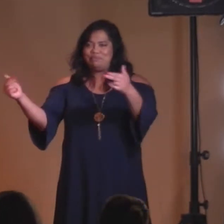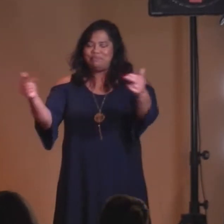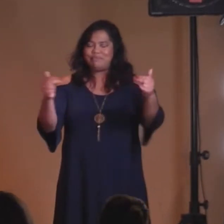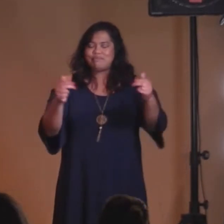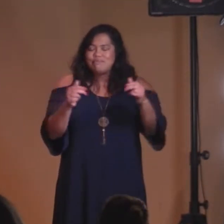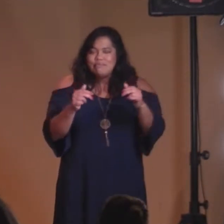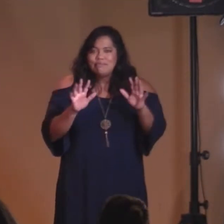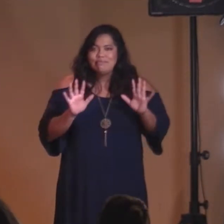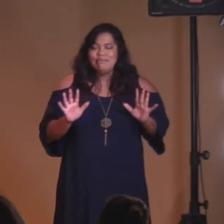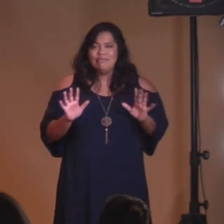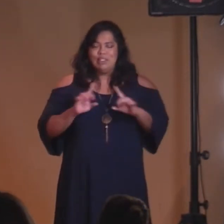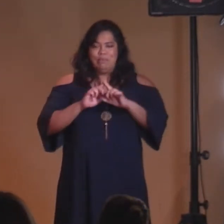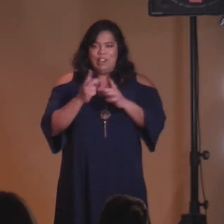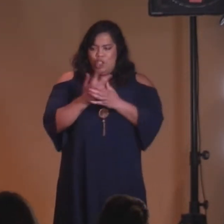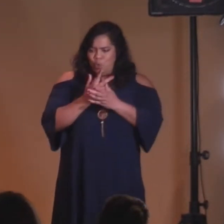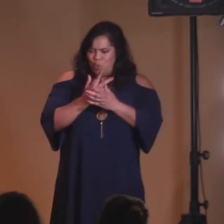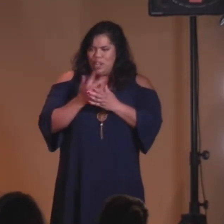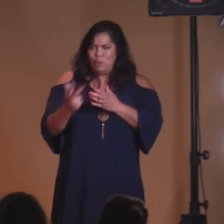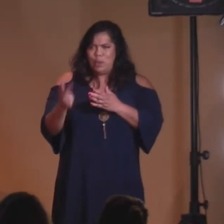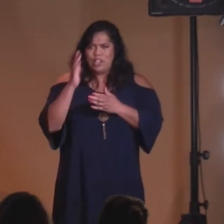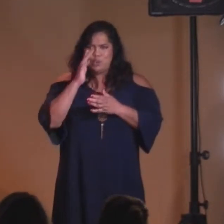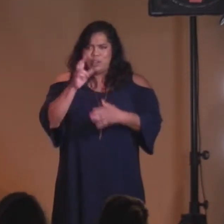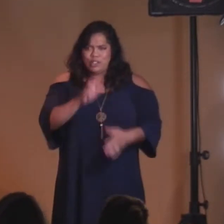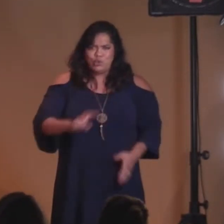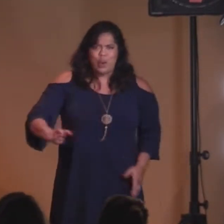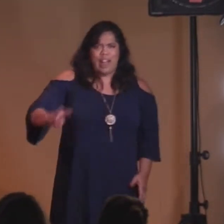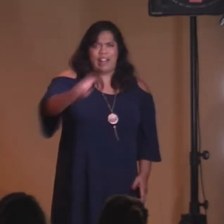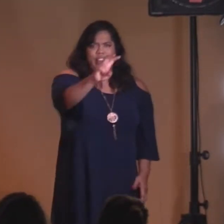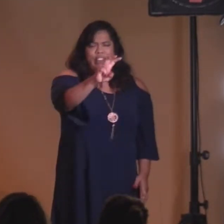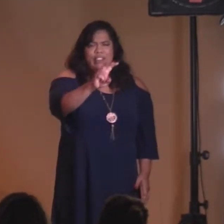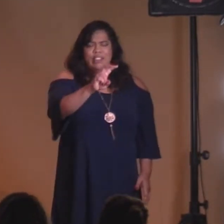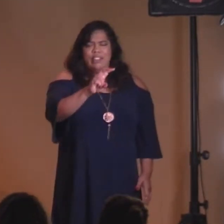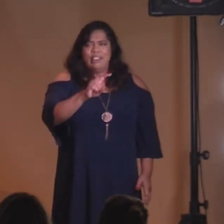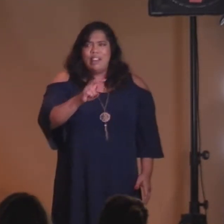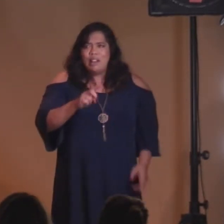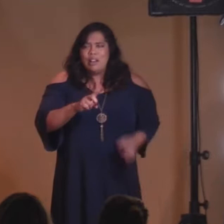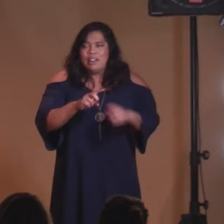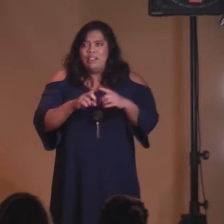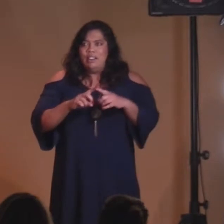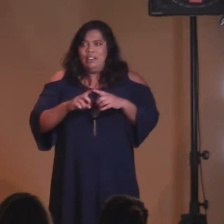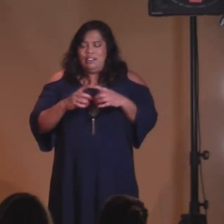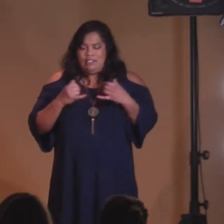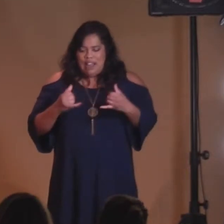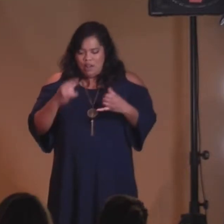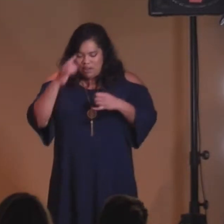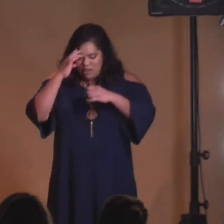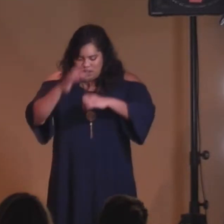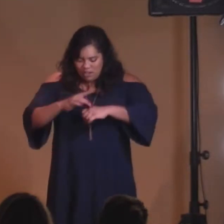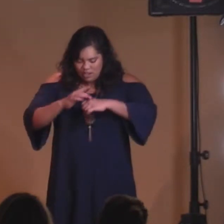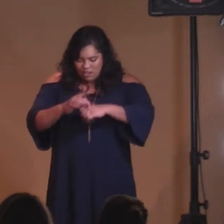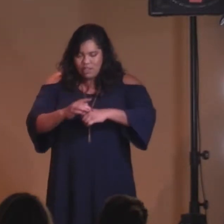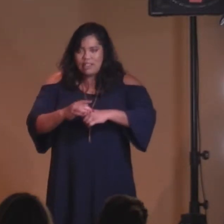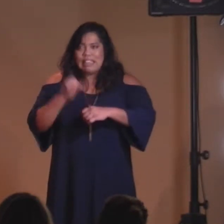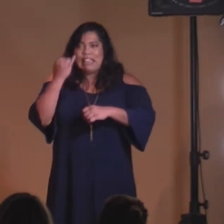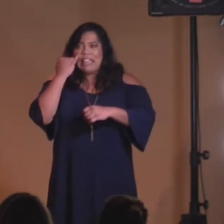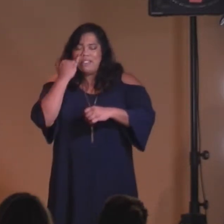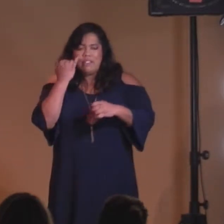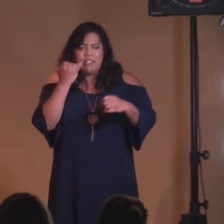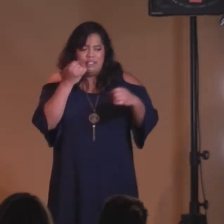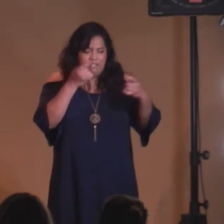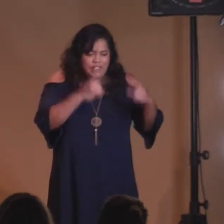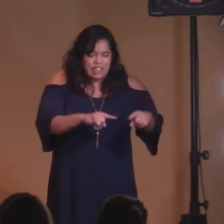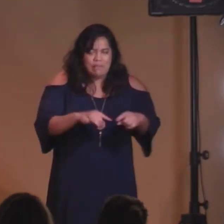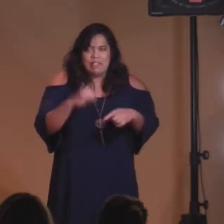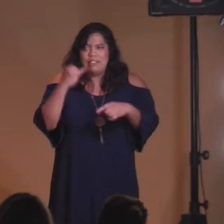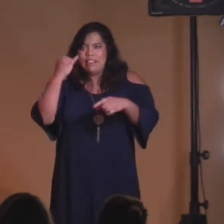I'm already three weeks. And already feeling the, but what if? But what if the thing drops and I don't get it on fast enough? You know what?